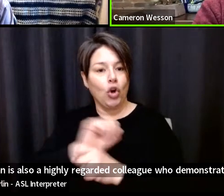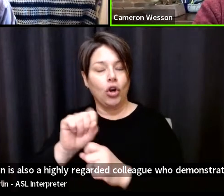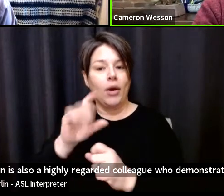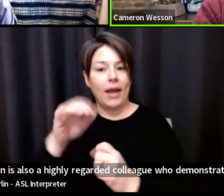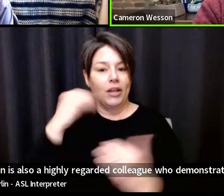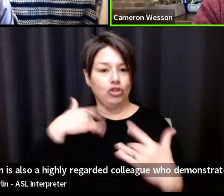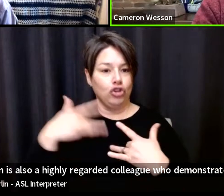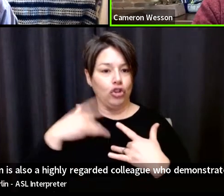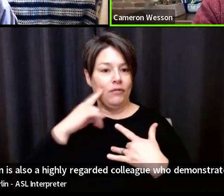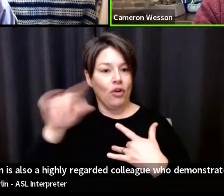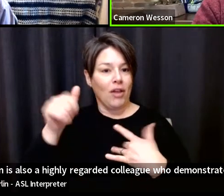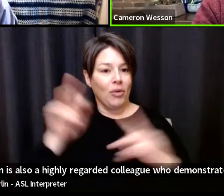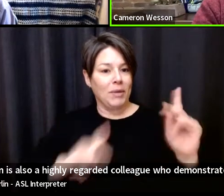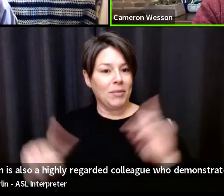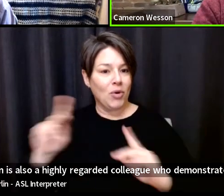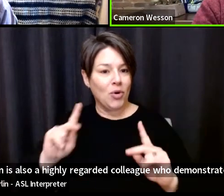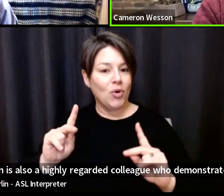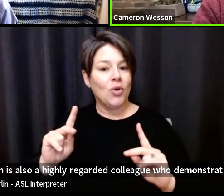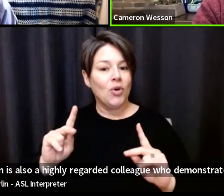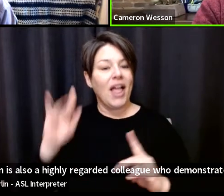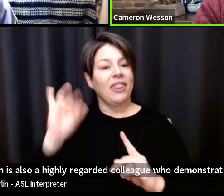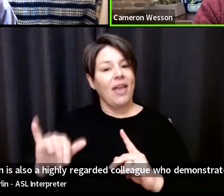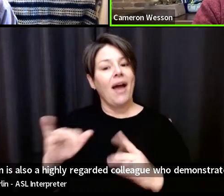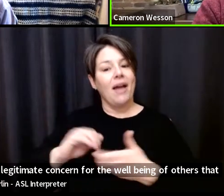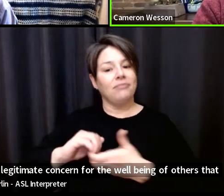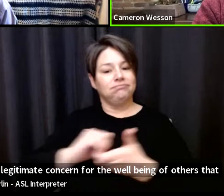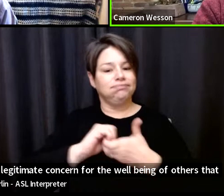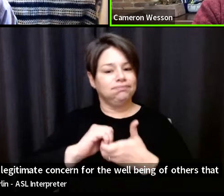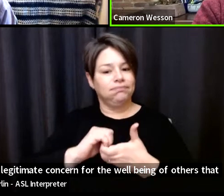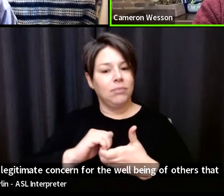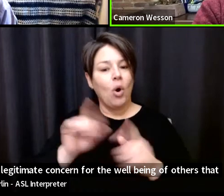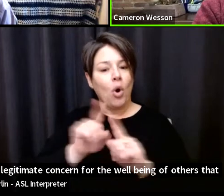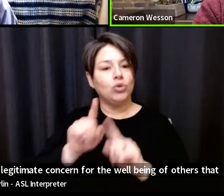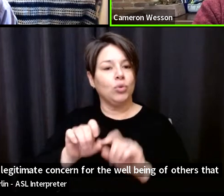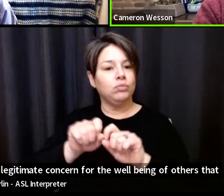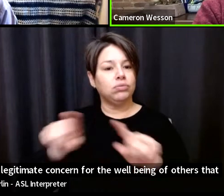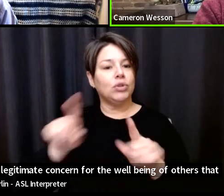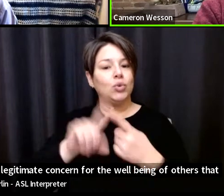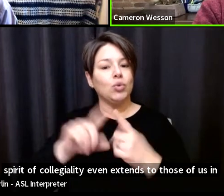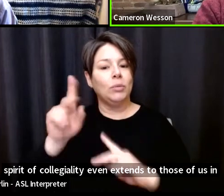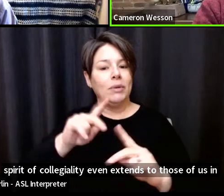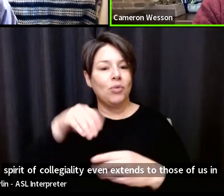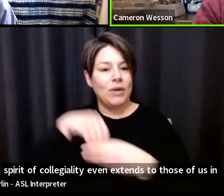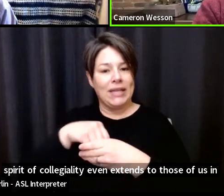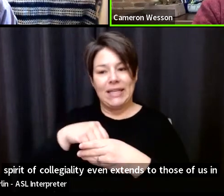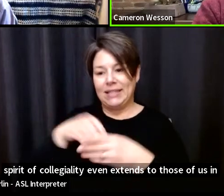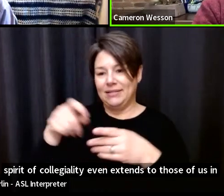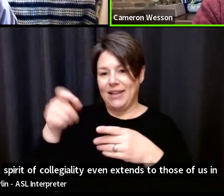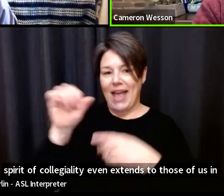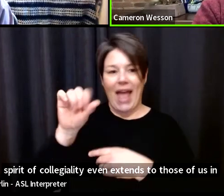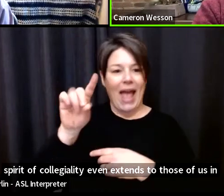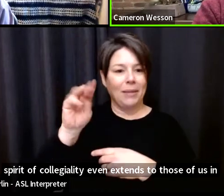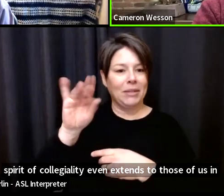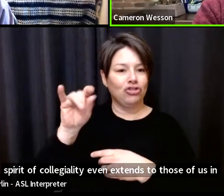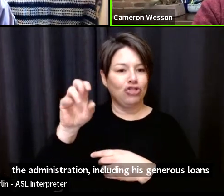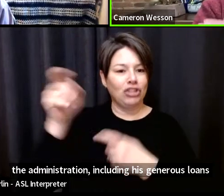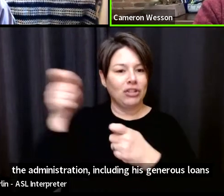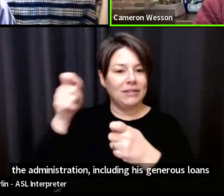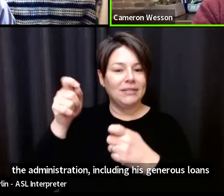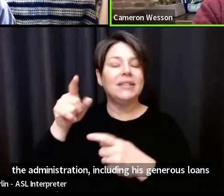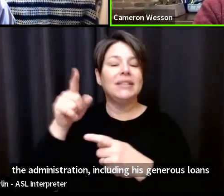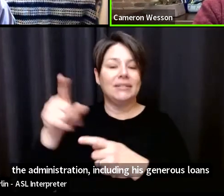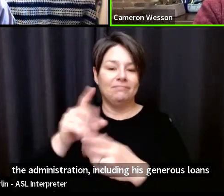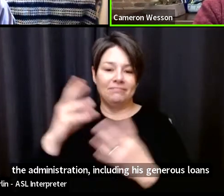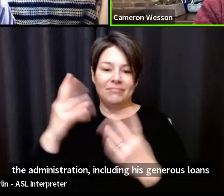well-being of others. That spirit of collegiality even extends to those of us in the administration, including his generous loaning of